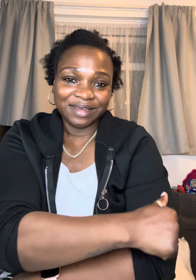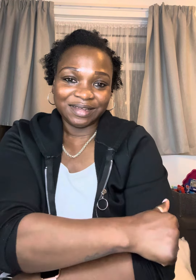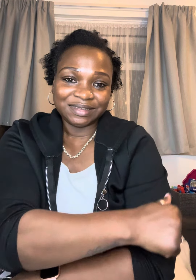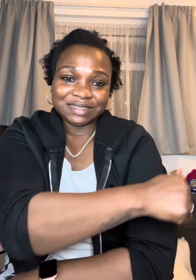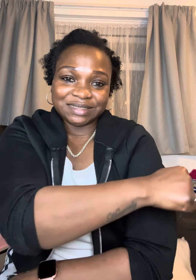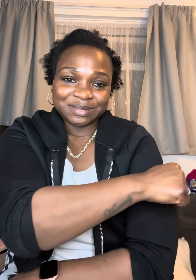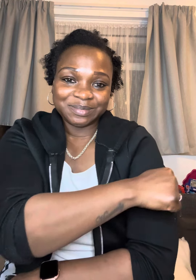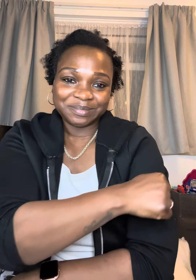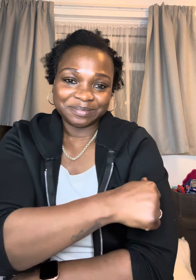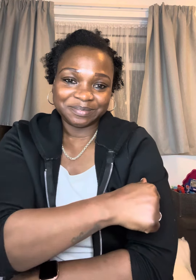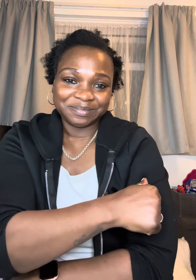nurse,